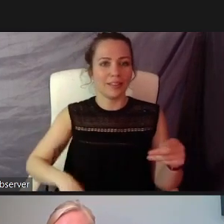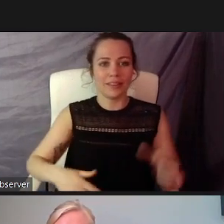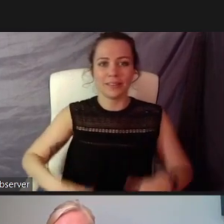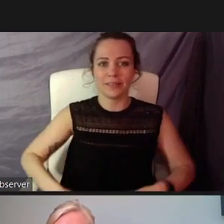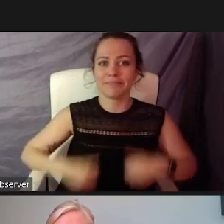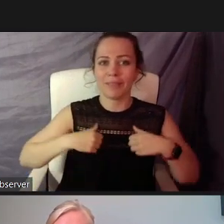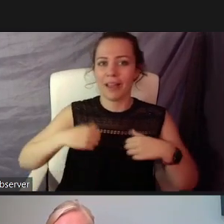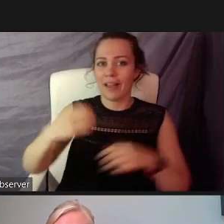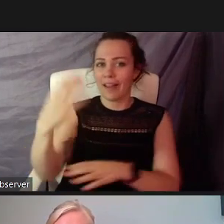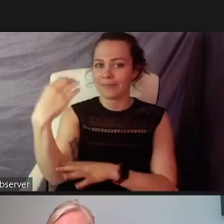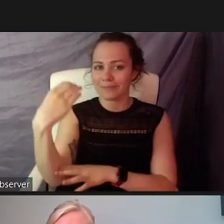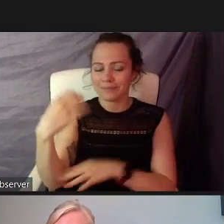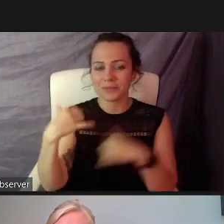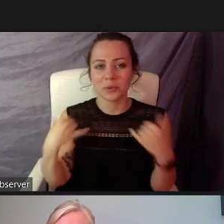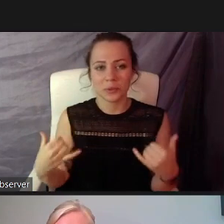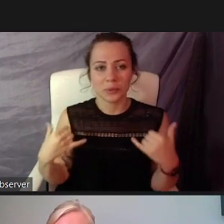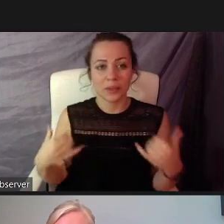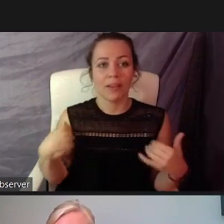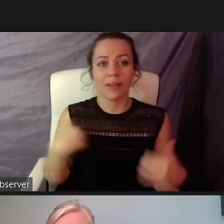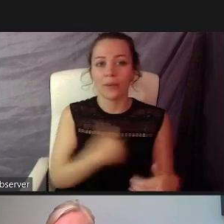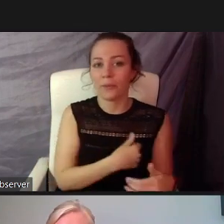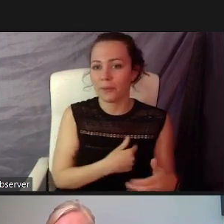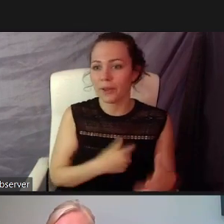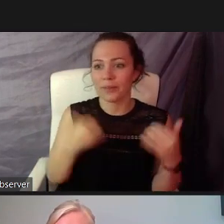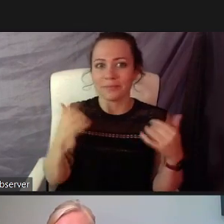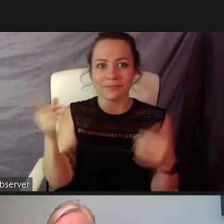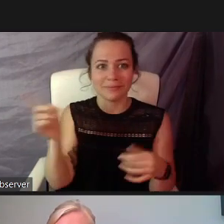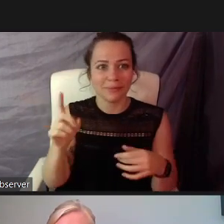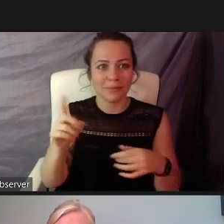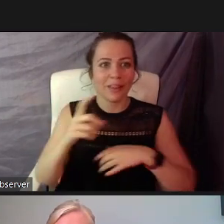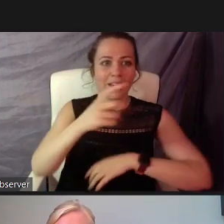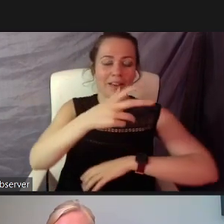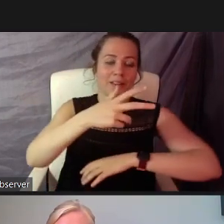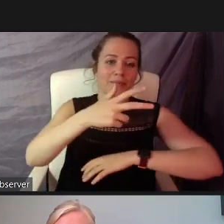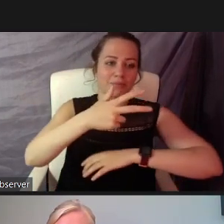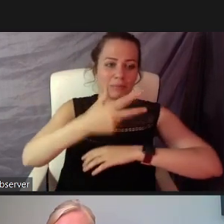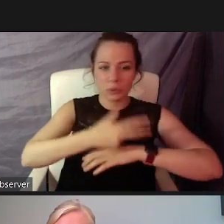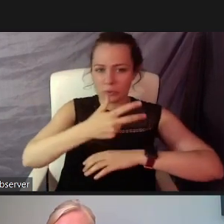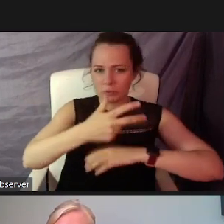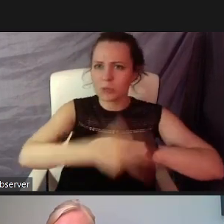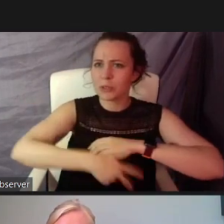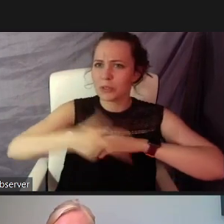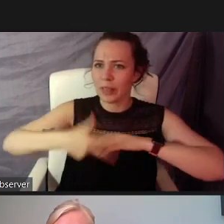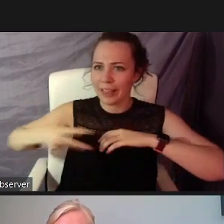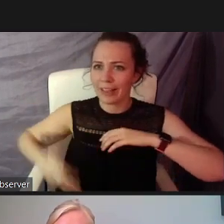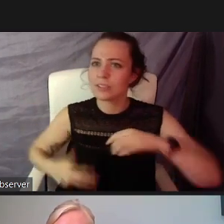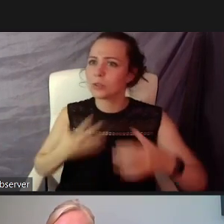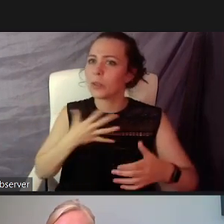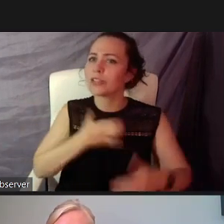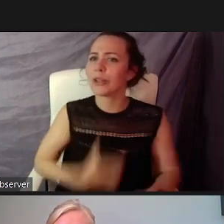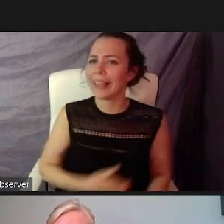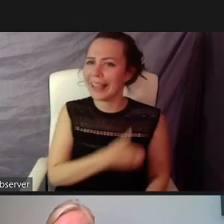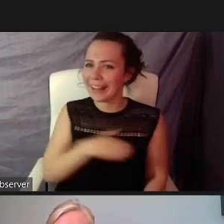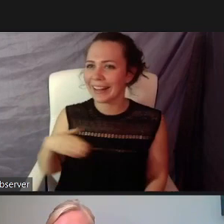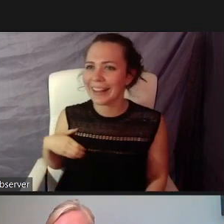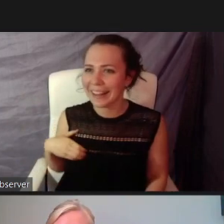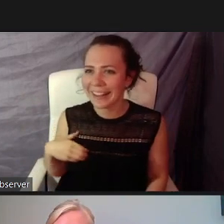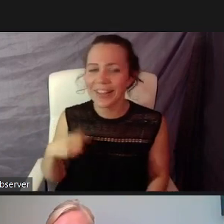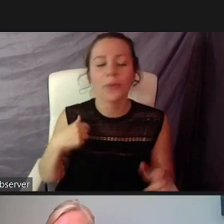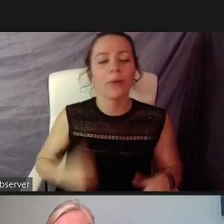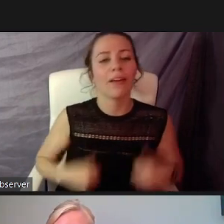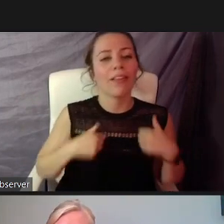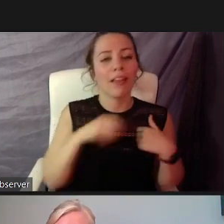Switzerland. We are live today on Facebook, LinkedIn, and Twitter. And we're going to talk